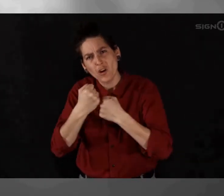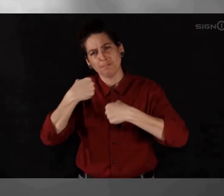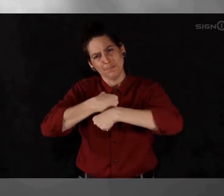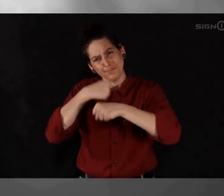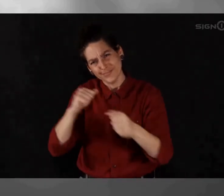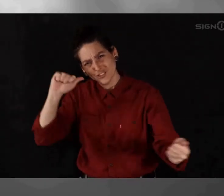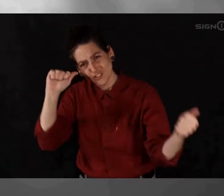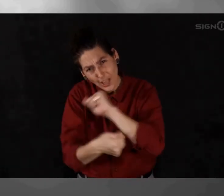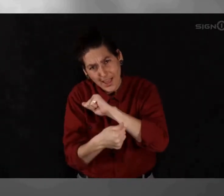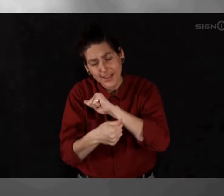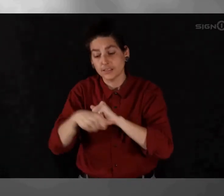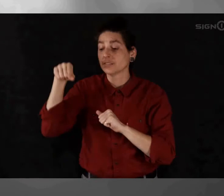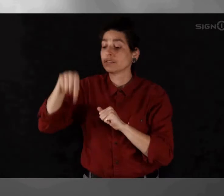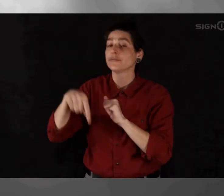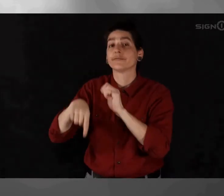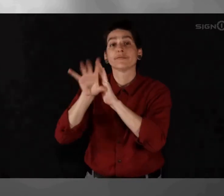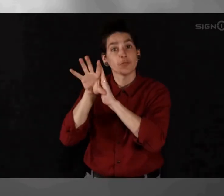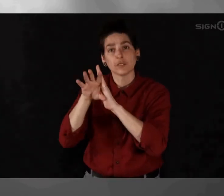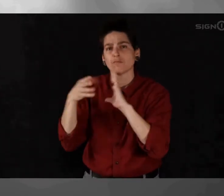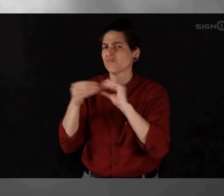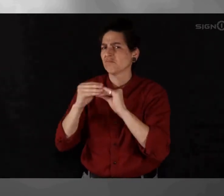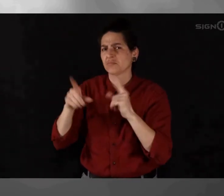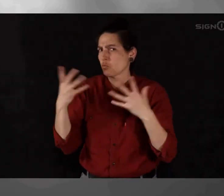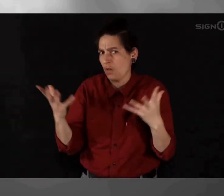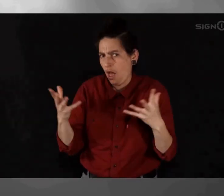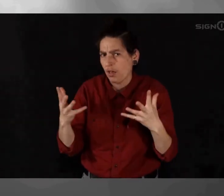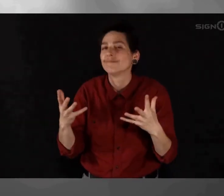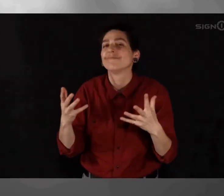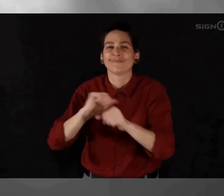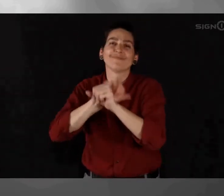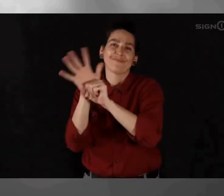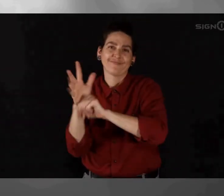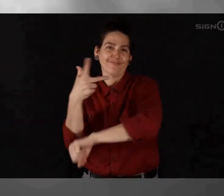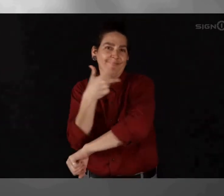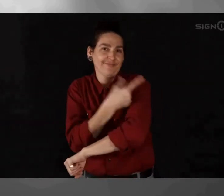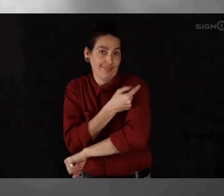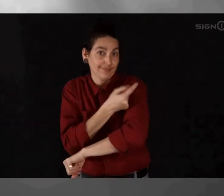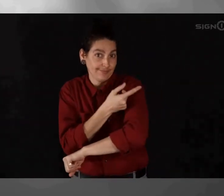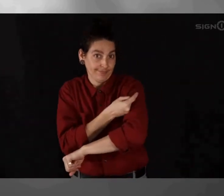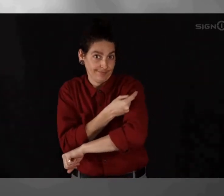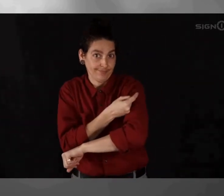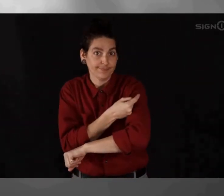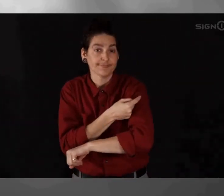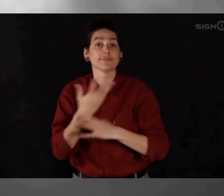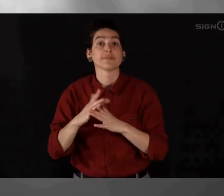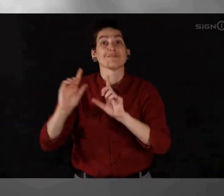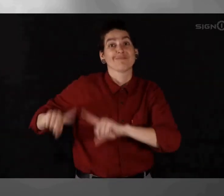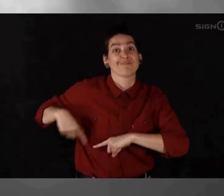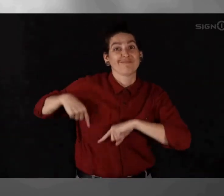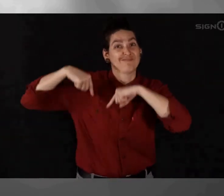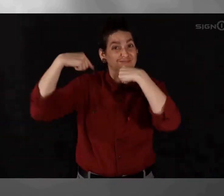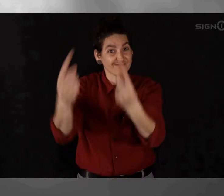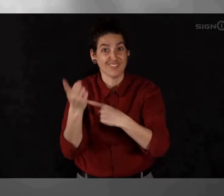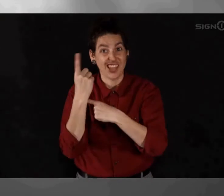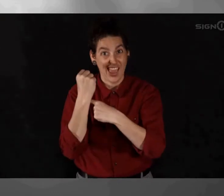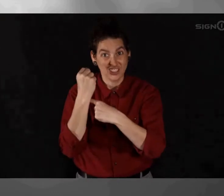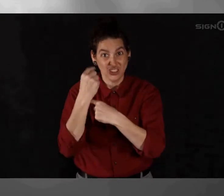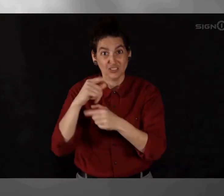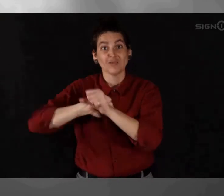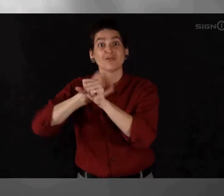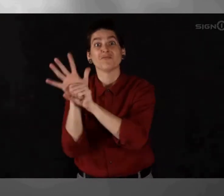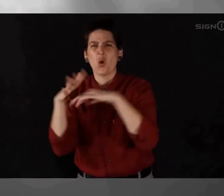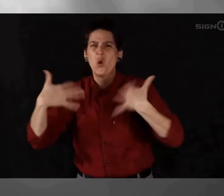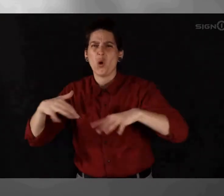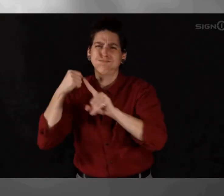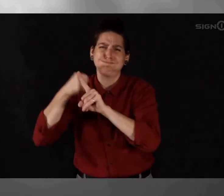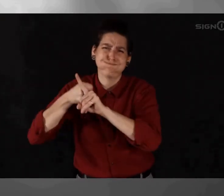video is about the COVID vaccine. This last year has been hard as COVID-19 has made a lot of people sick,